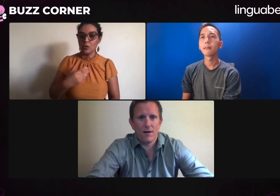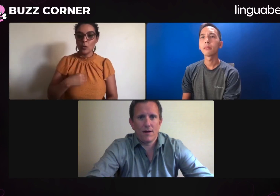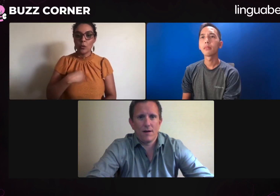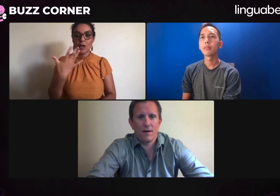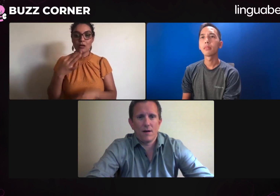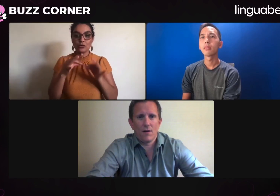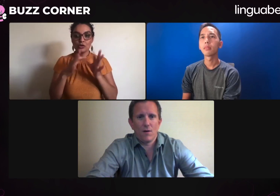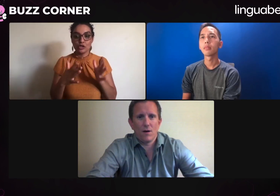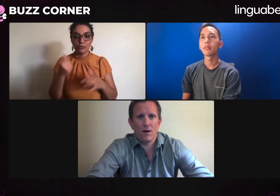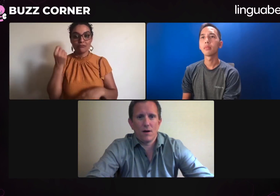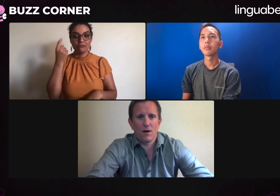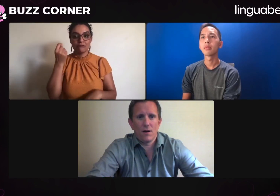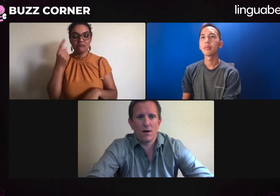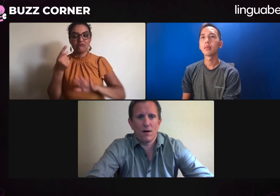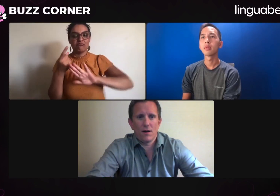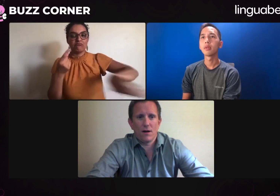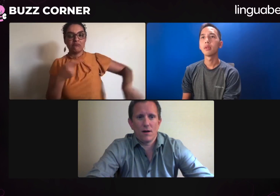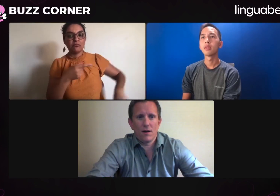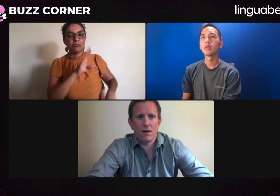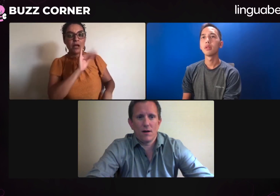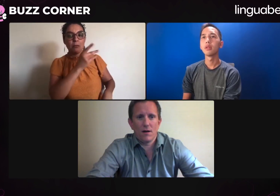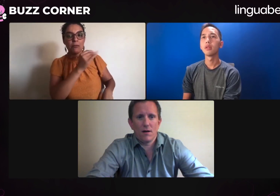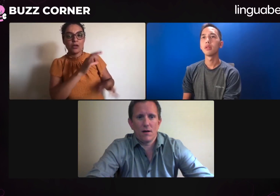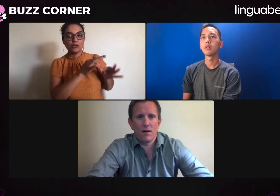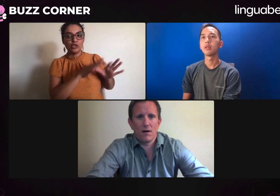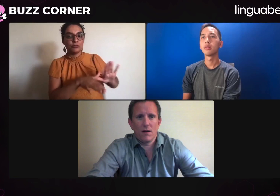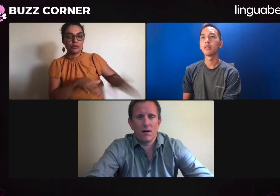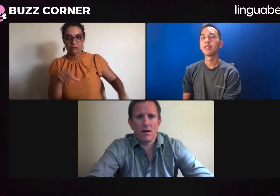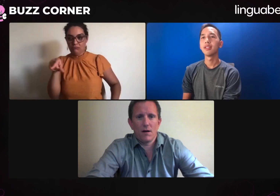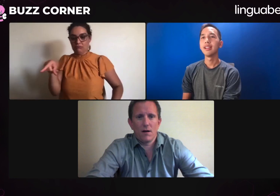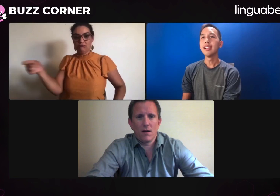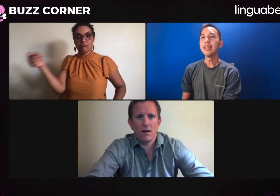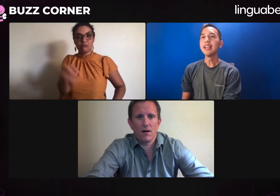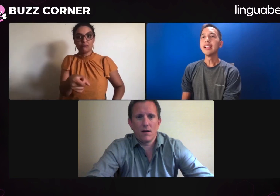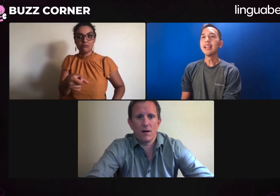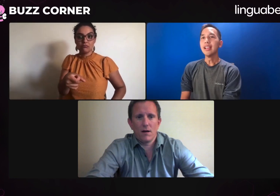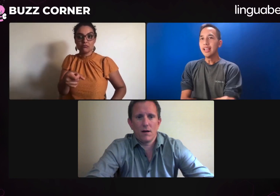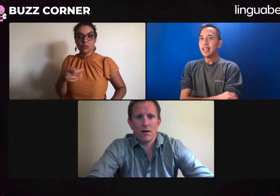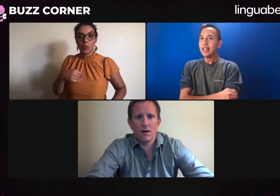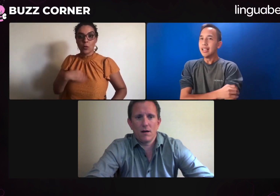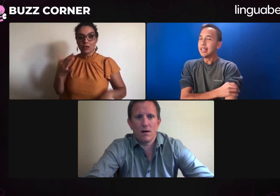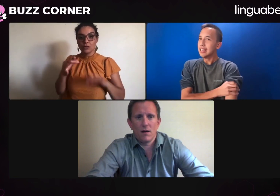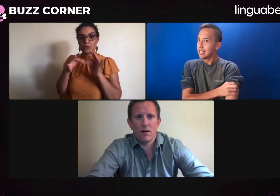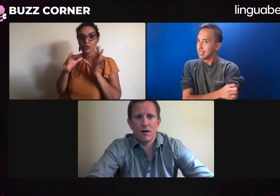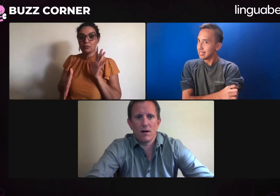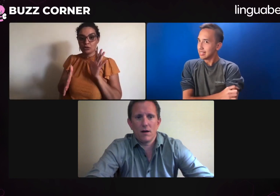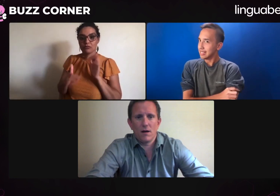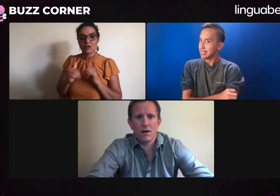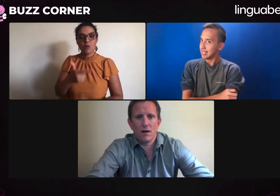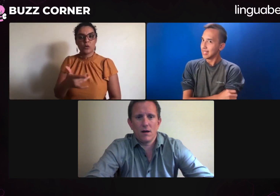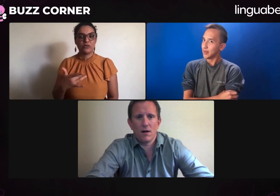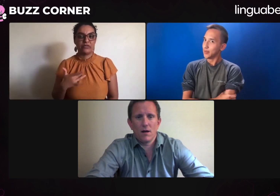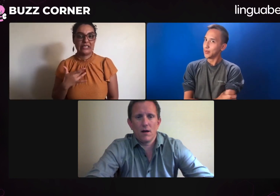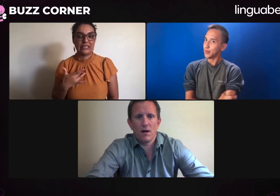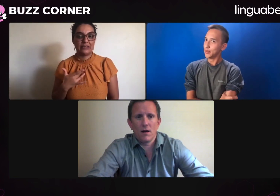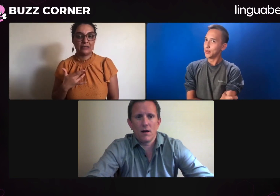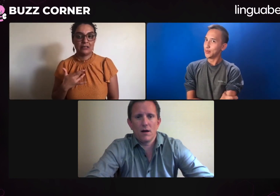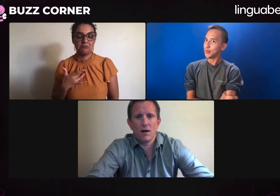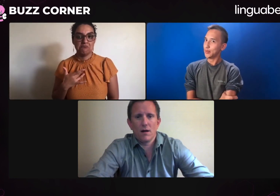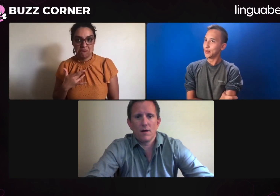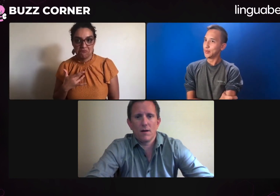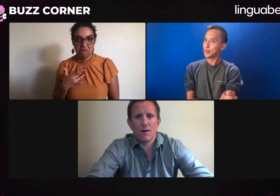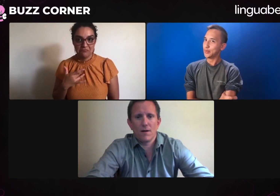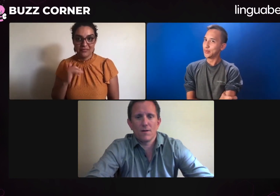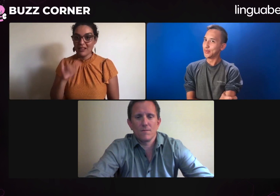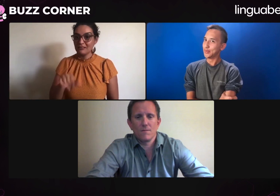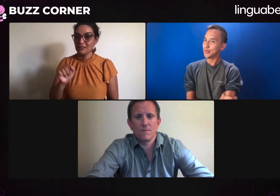deaf interpreters inviting white interpreters into a space and they're chosen to interpret